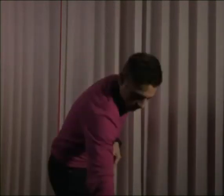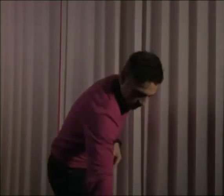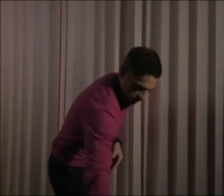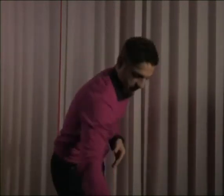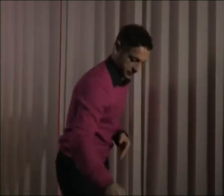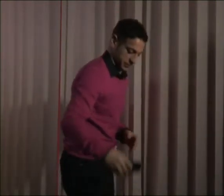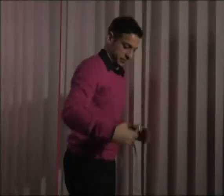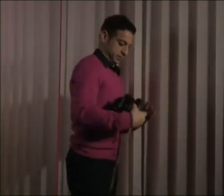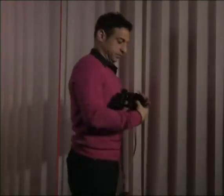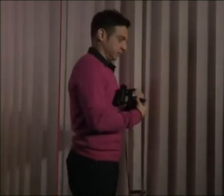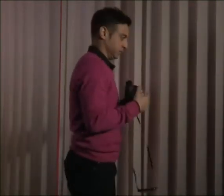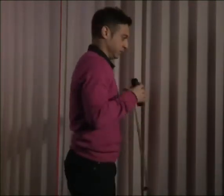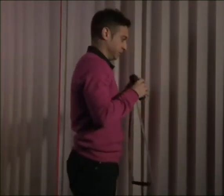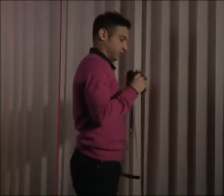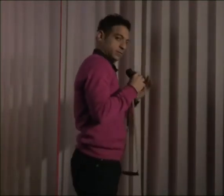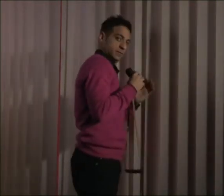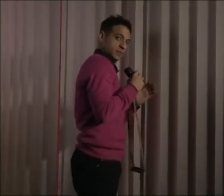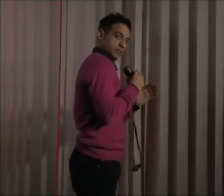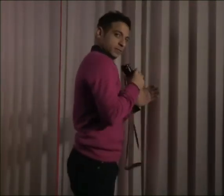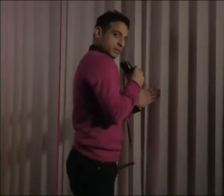bbc.co.uk/see here.